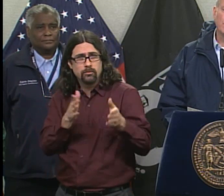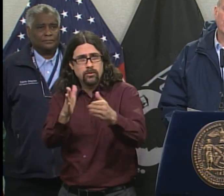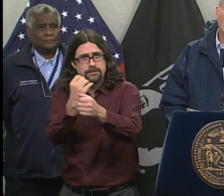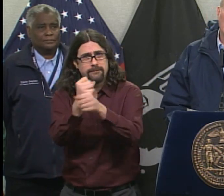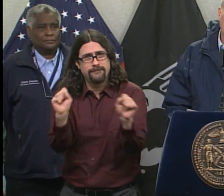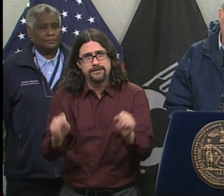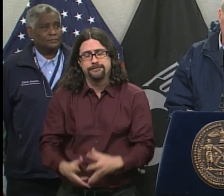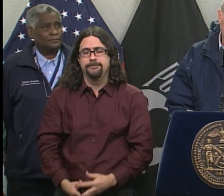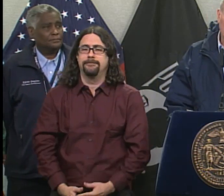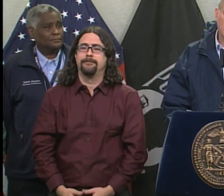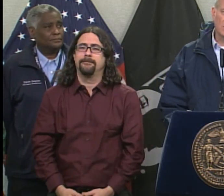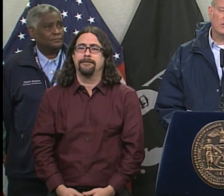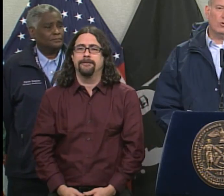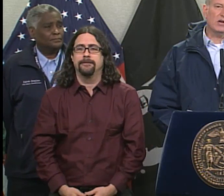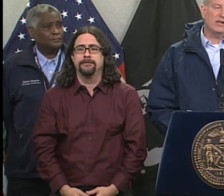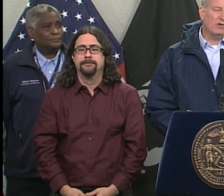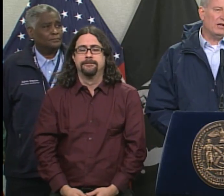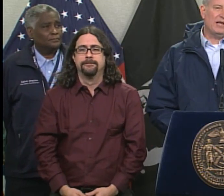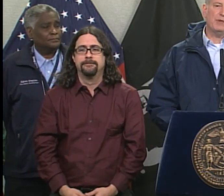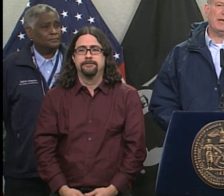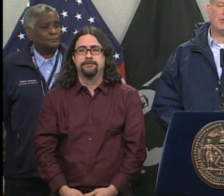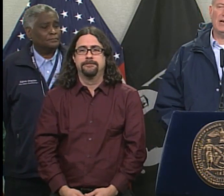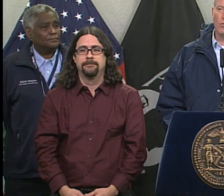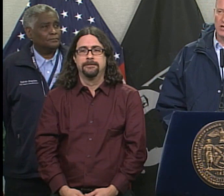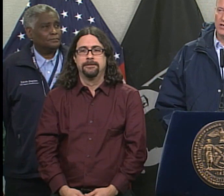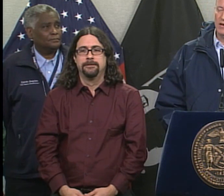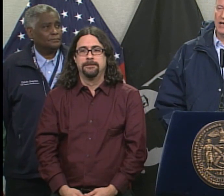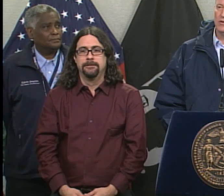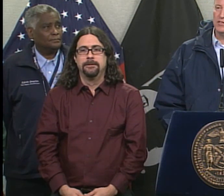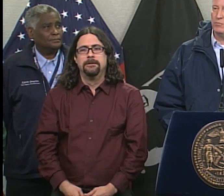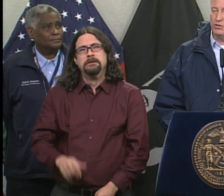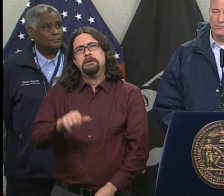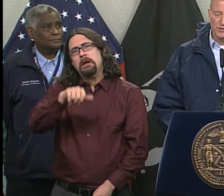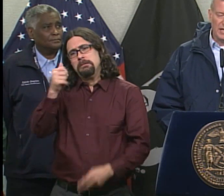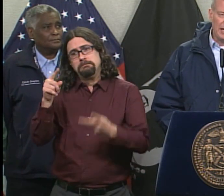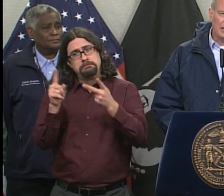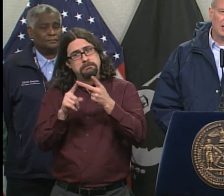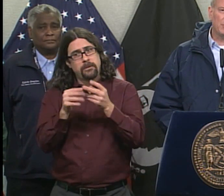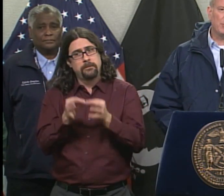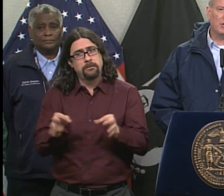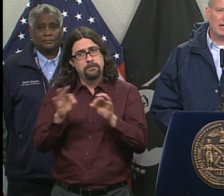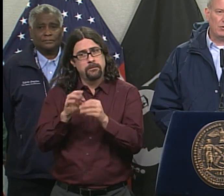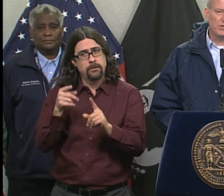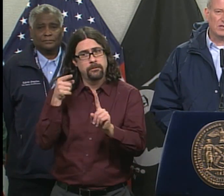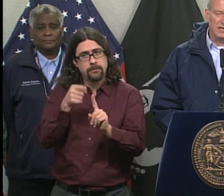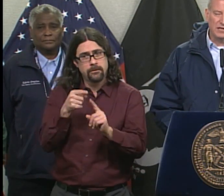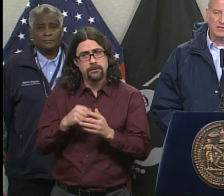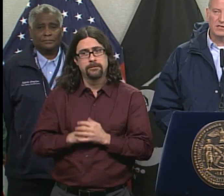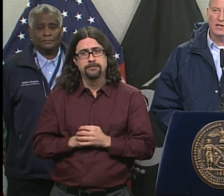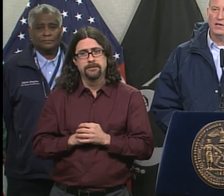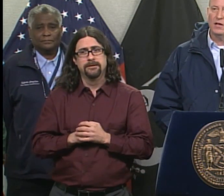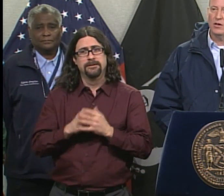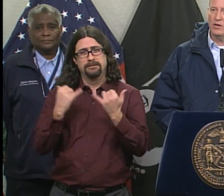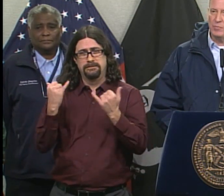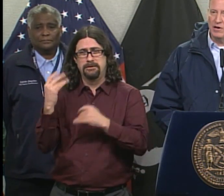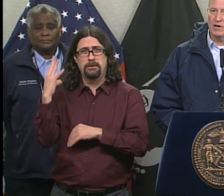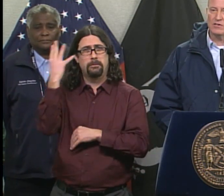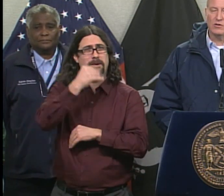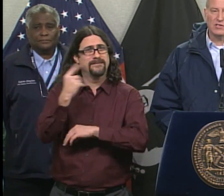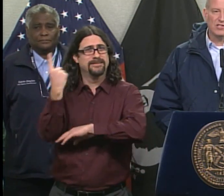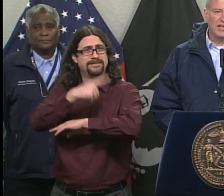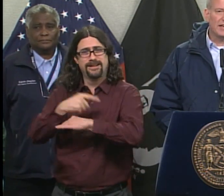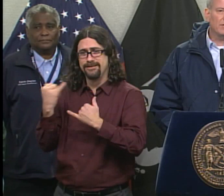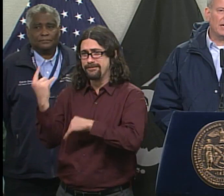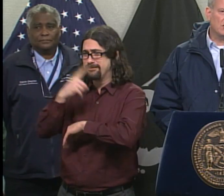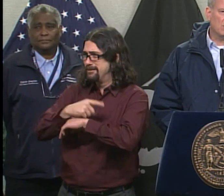street. And another caution is walking around. A lot of people are out walking around. It's a beautiful day. A lot of people are out with their kids, going to parks,